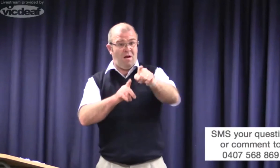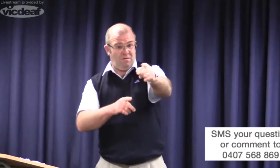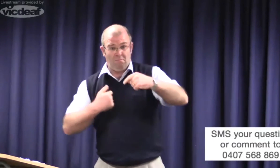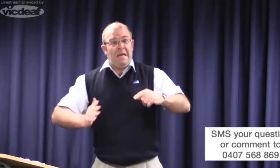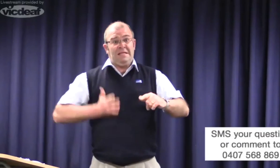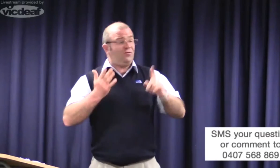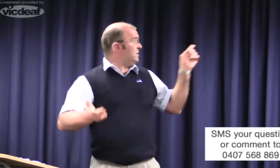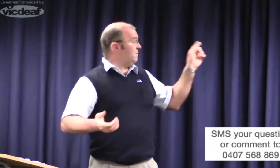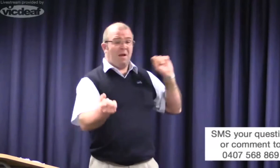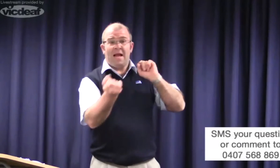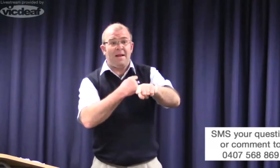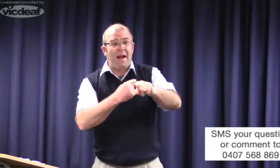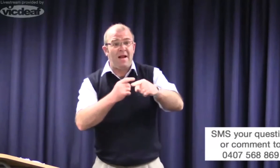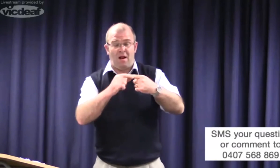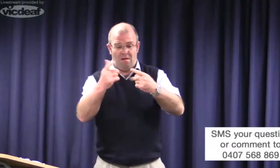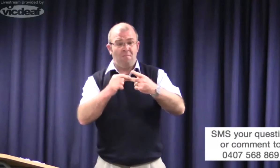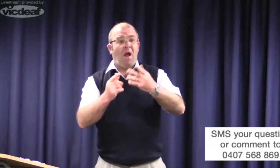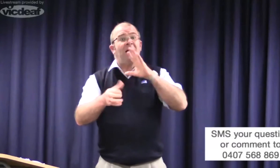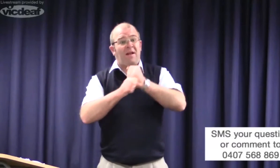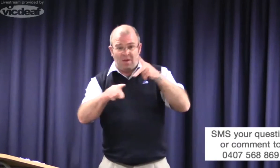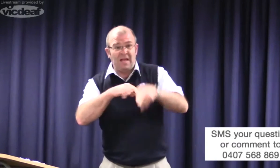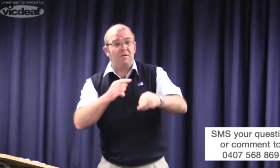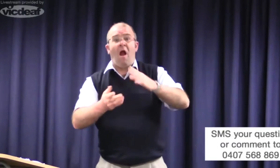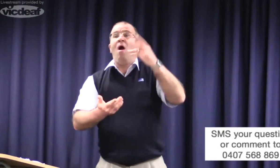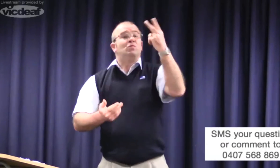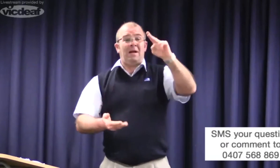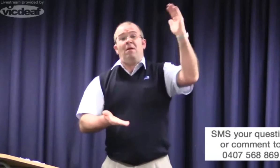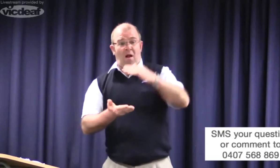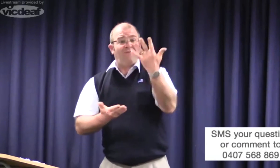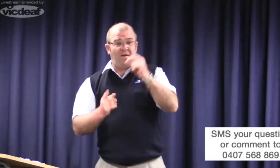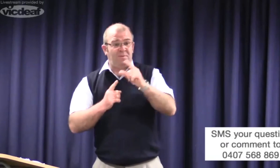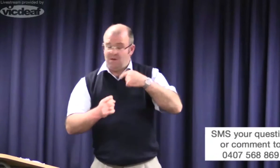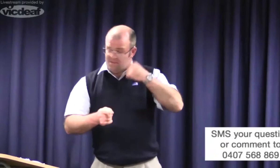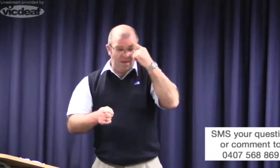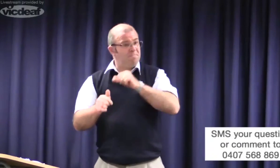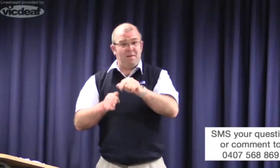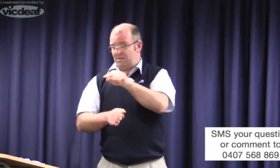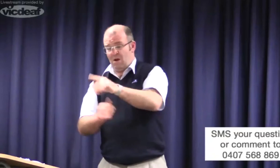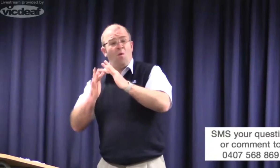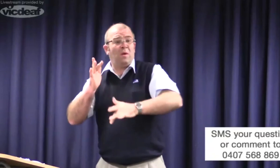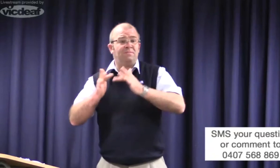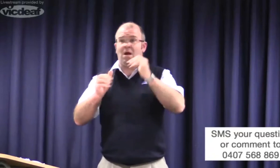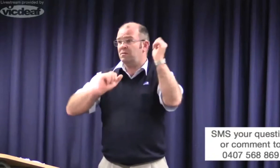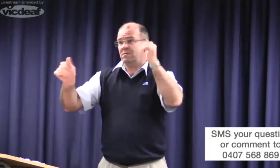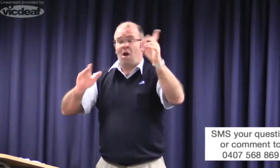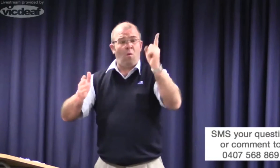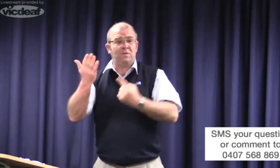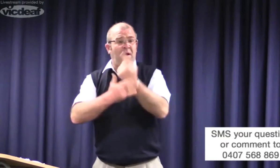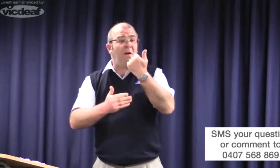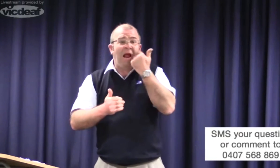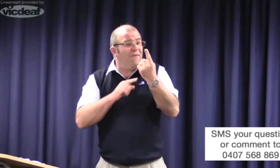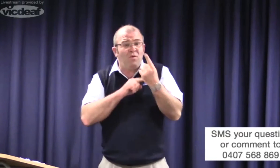I currently look at your website every week, NABS, emails. I keep myself abreast of